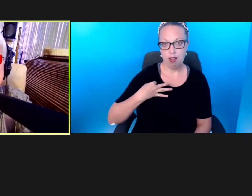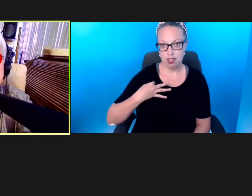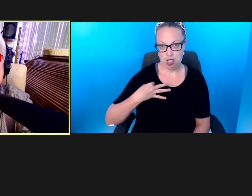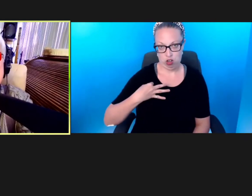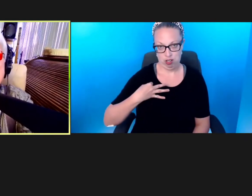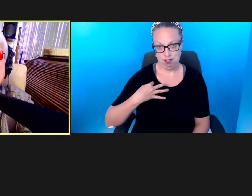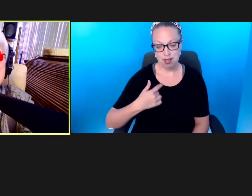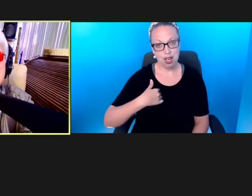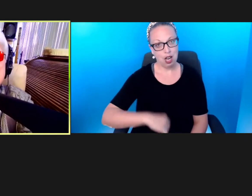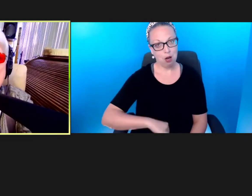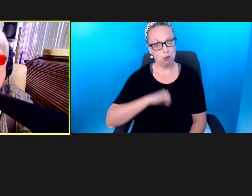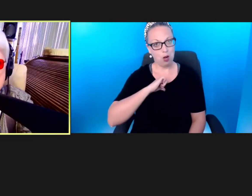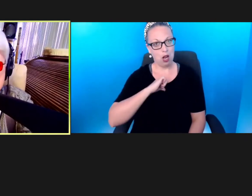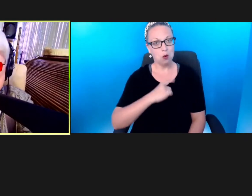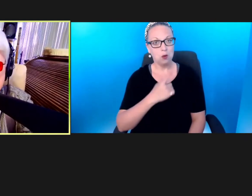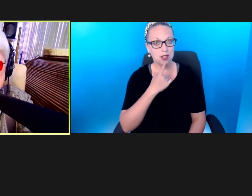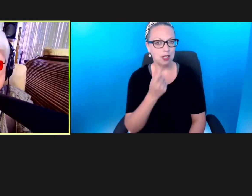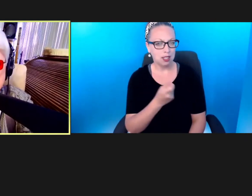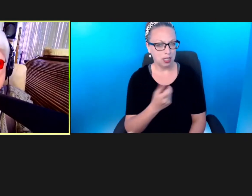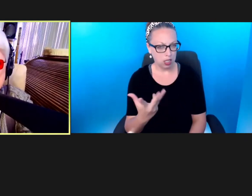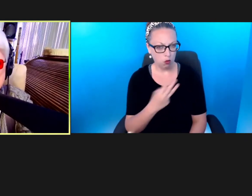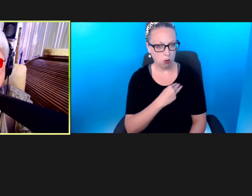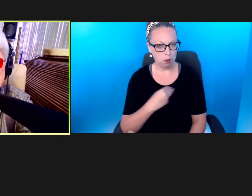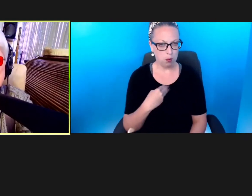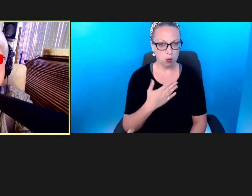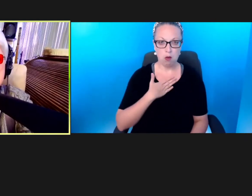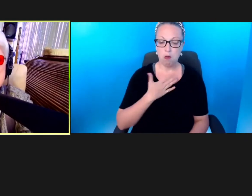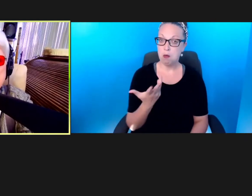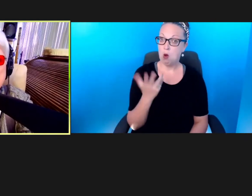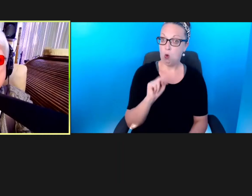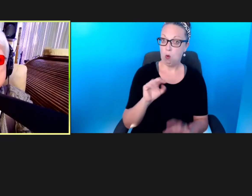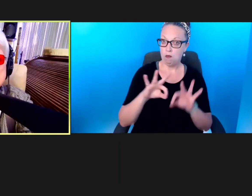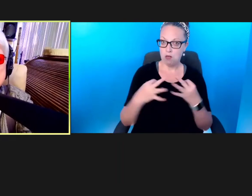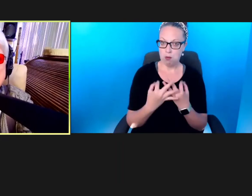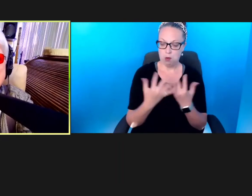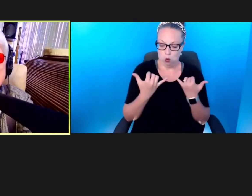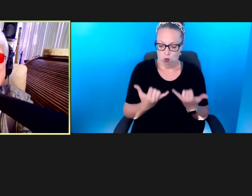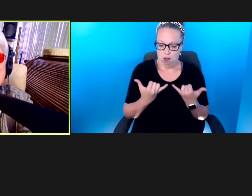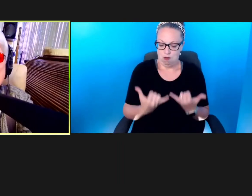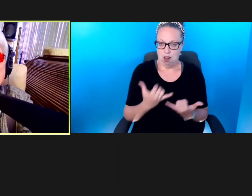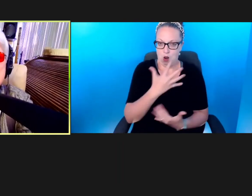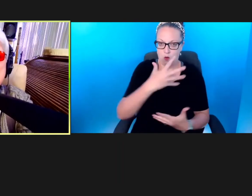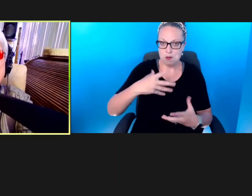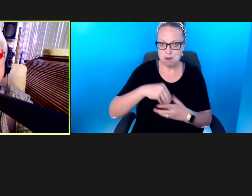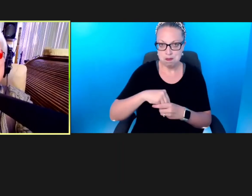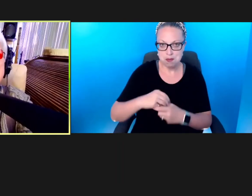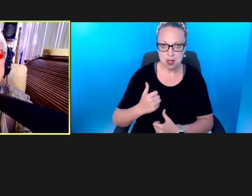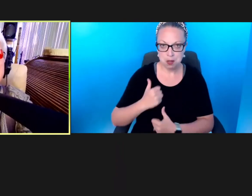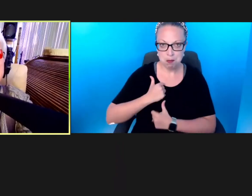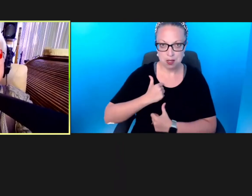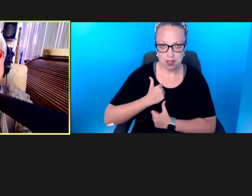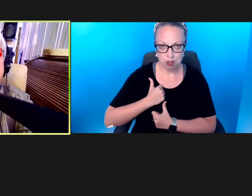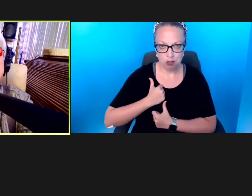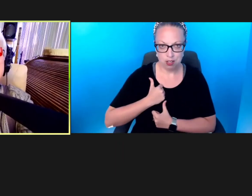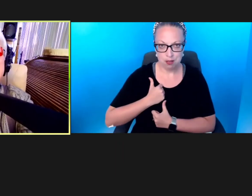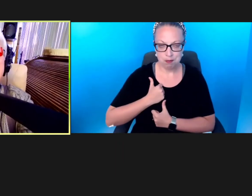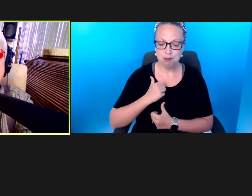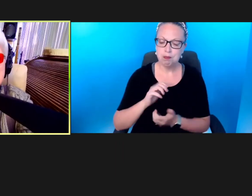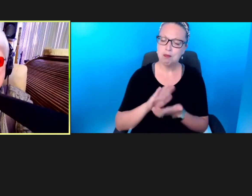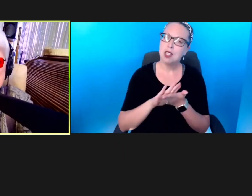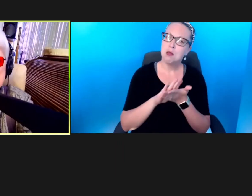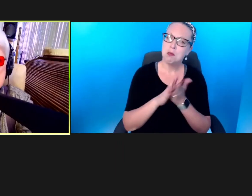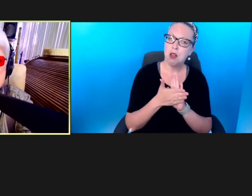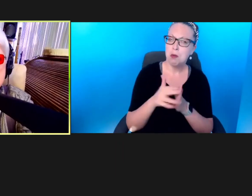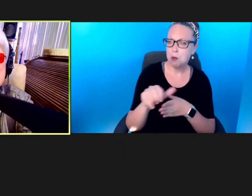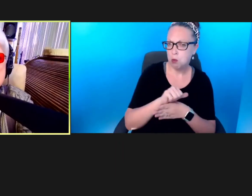say that I have several members of my family who are currently serving. And it's become a practice for